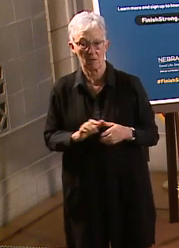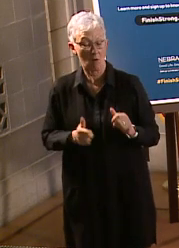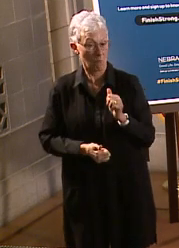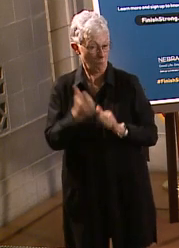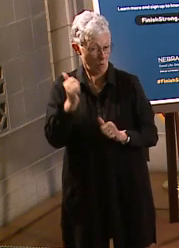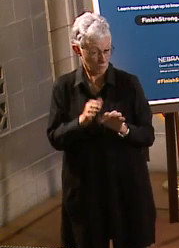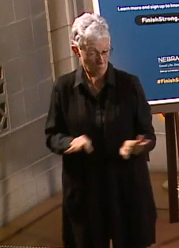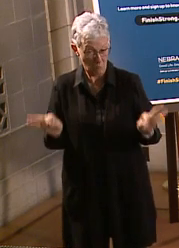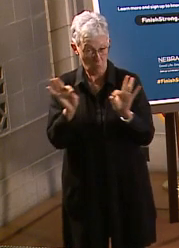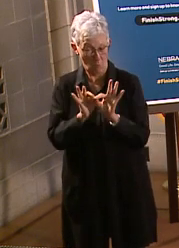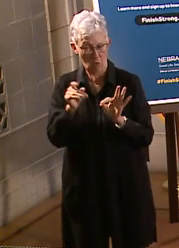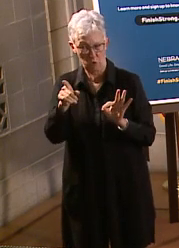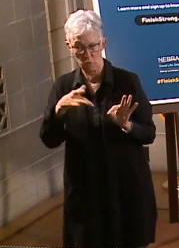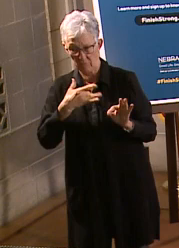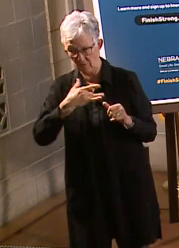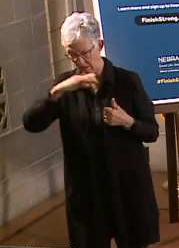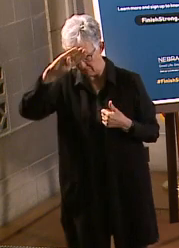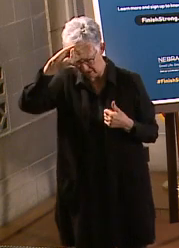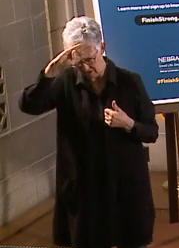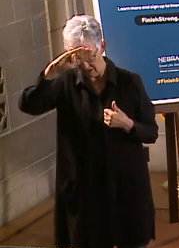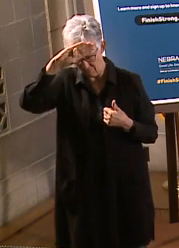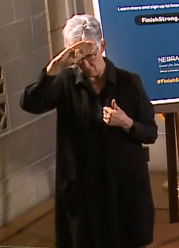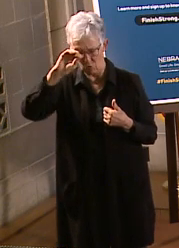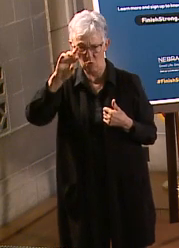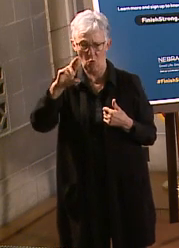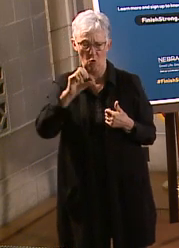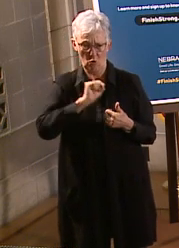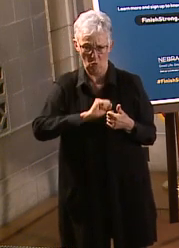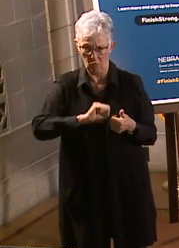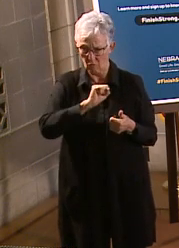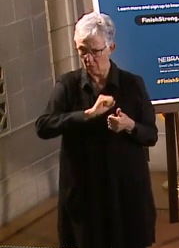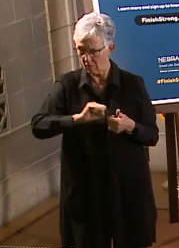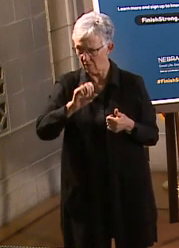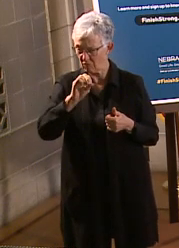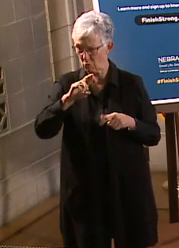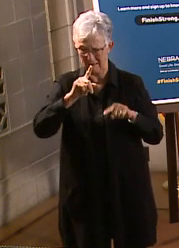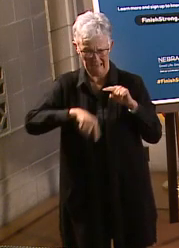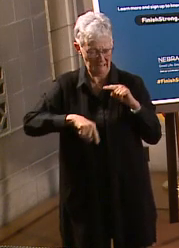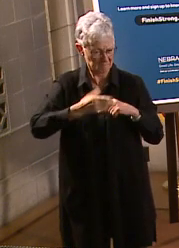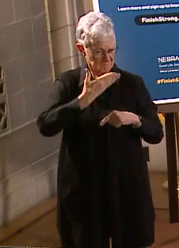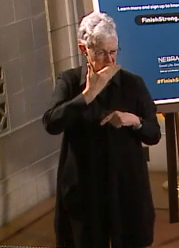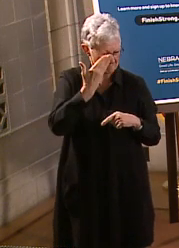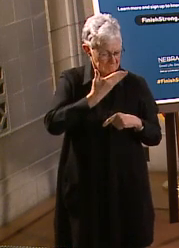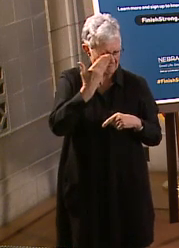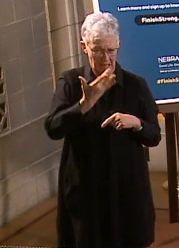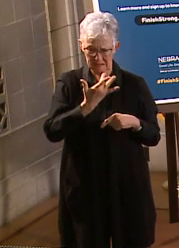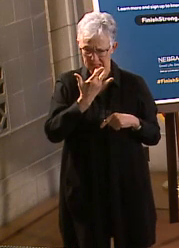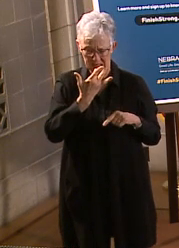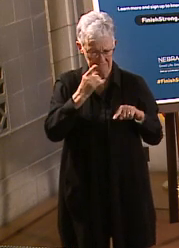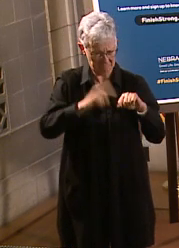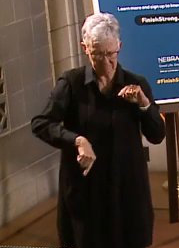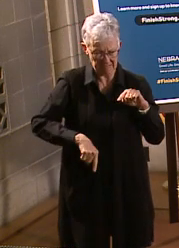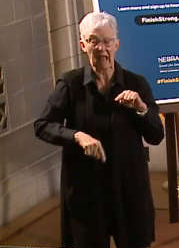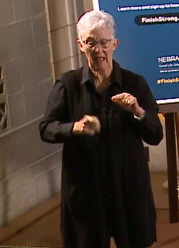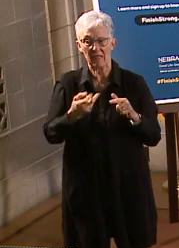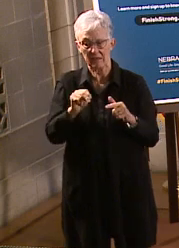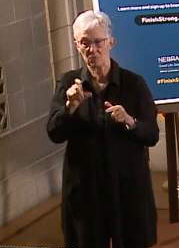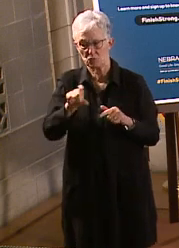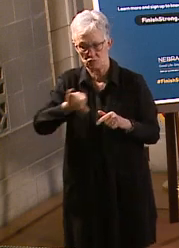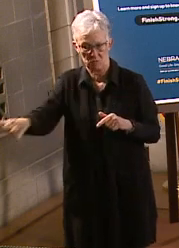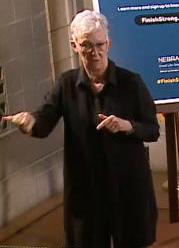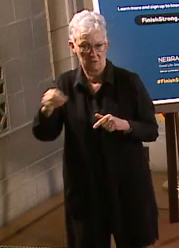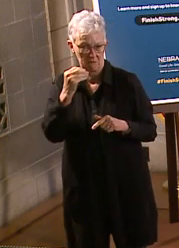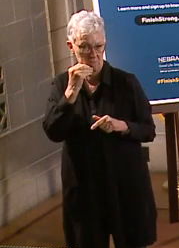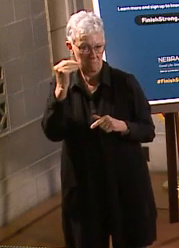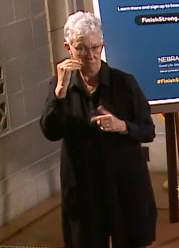cough, that you've lost your sense of taste and smell, please stay home. Those are big indicators that you may have coronavirus, and we don't want you spreading